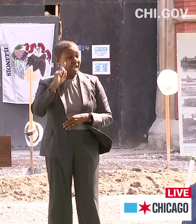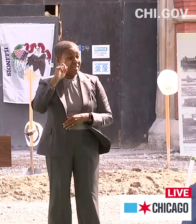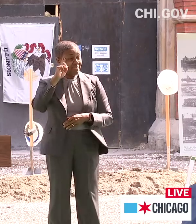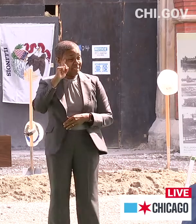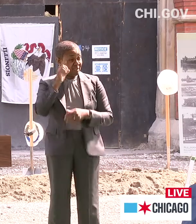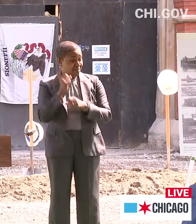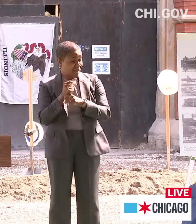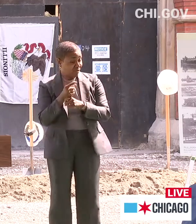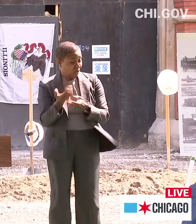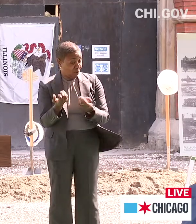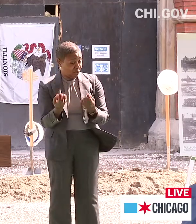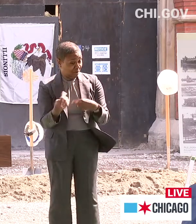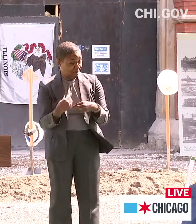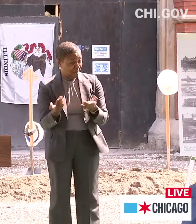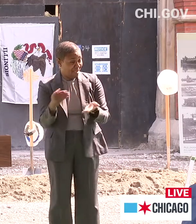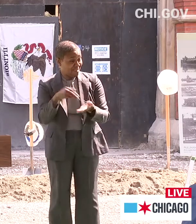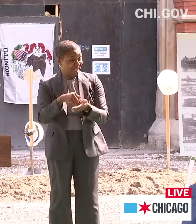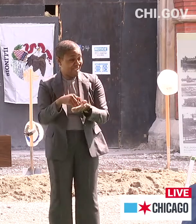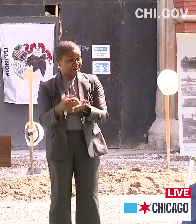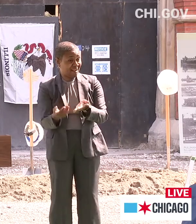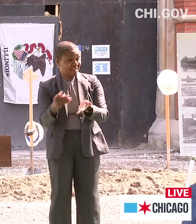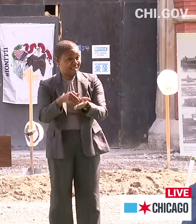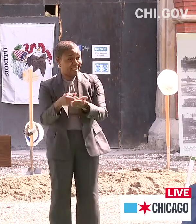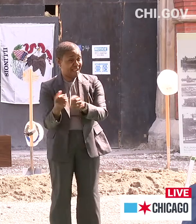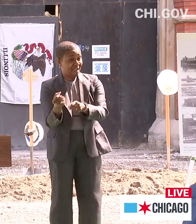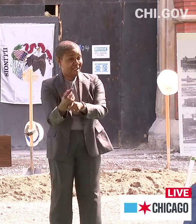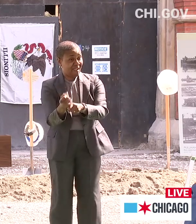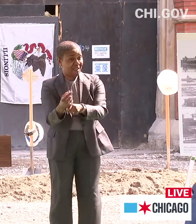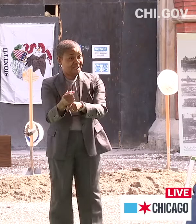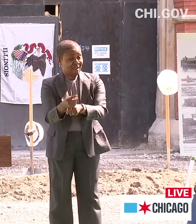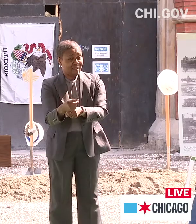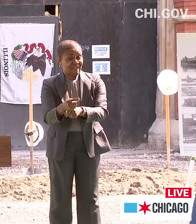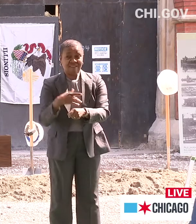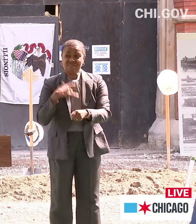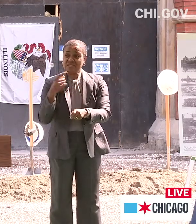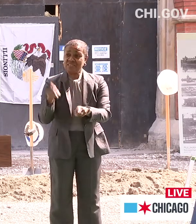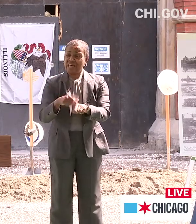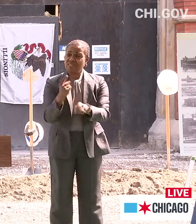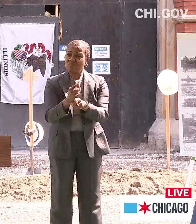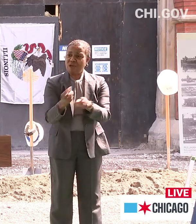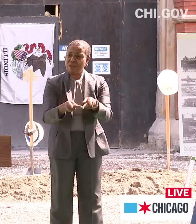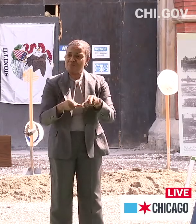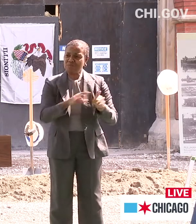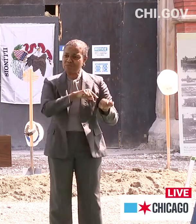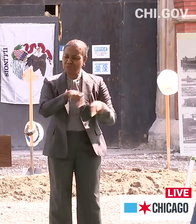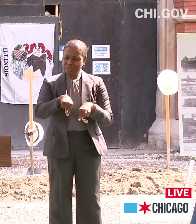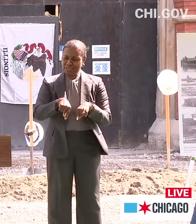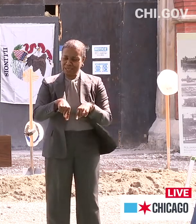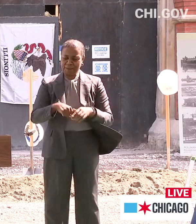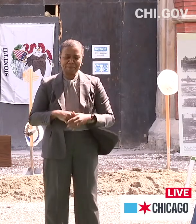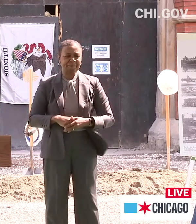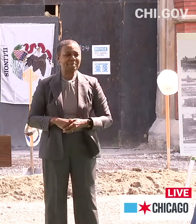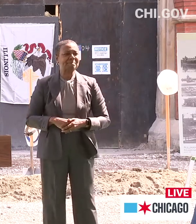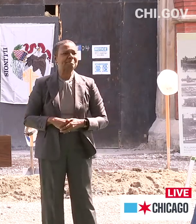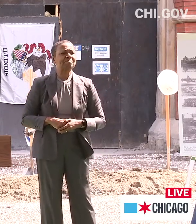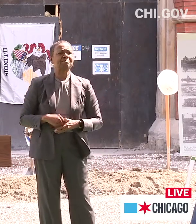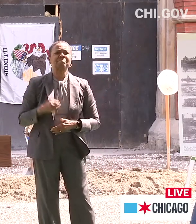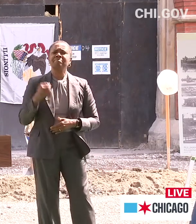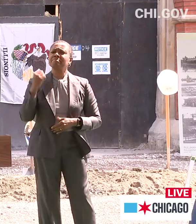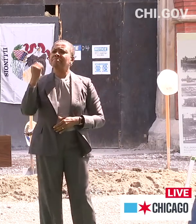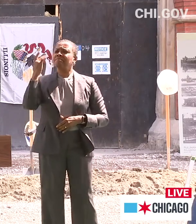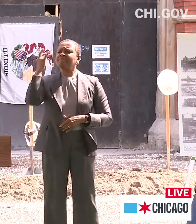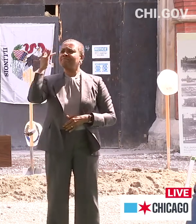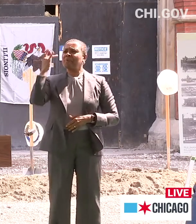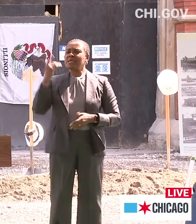be here next year and the year after that, because it feels like that's where I should be. The reason being that